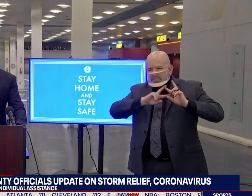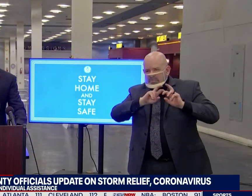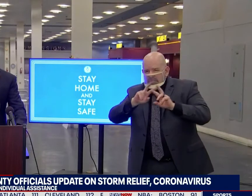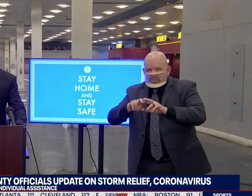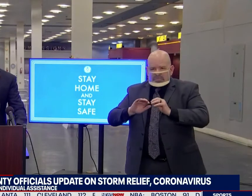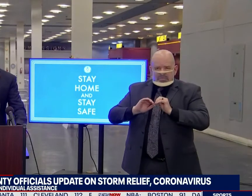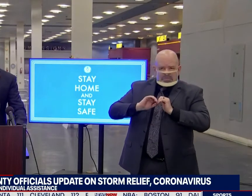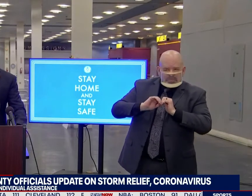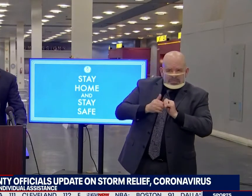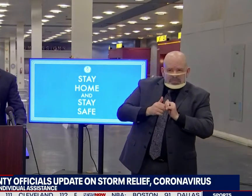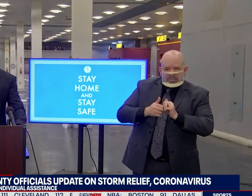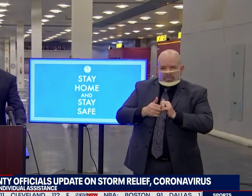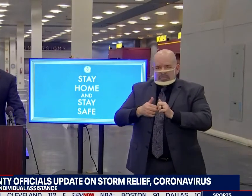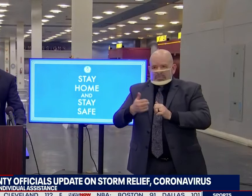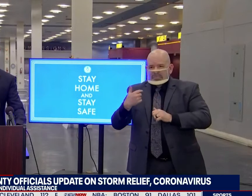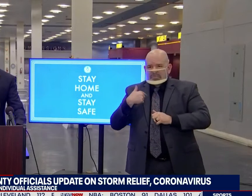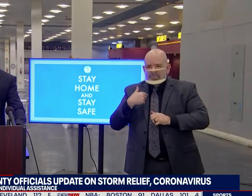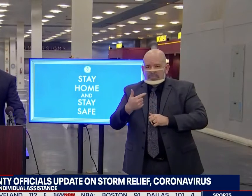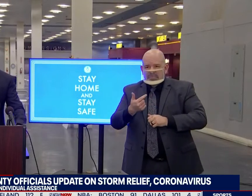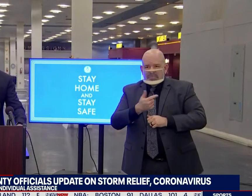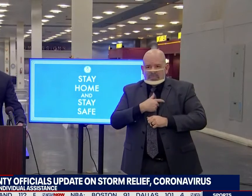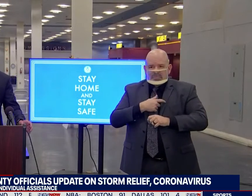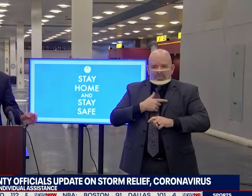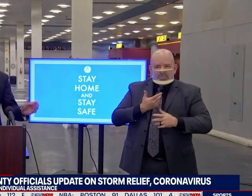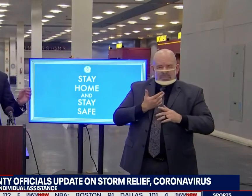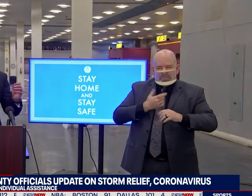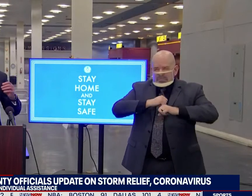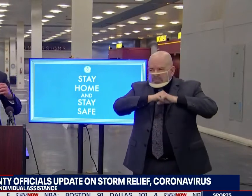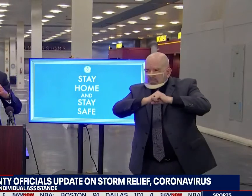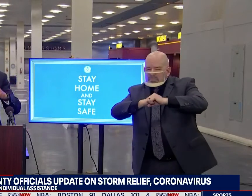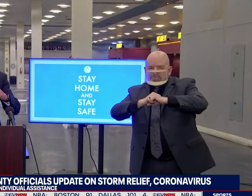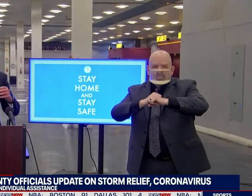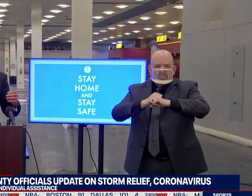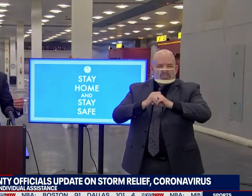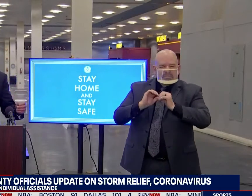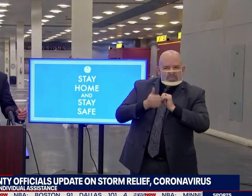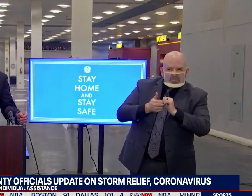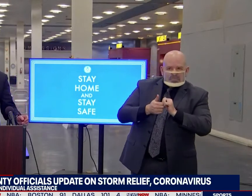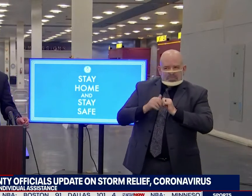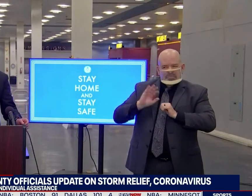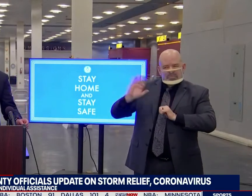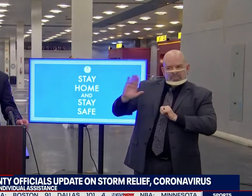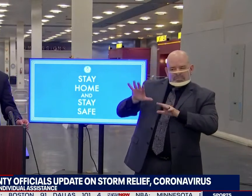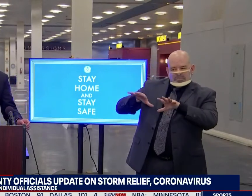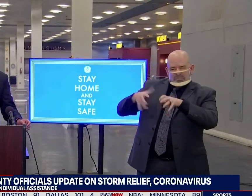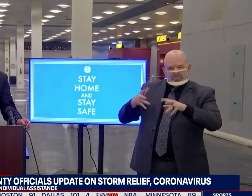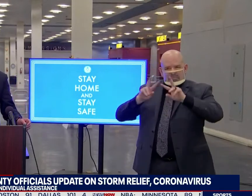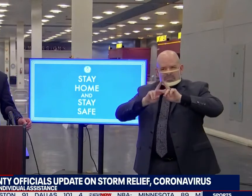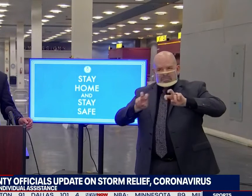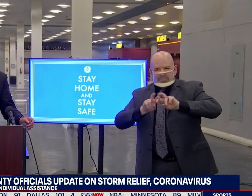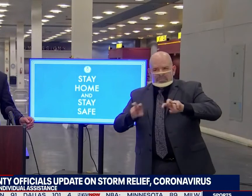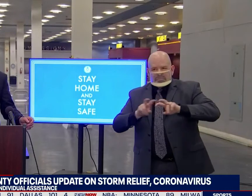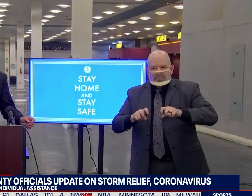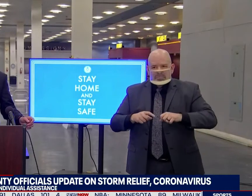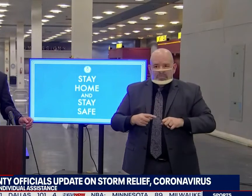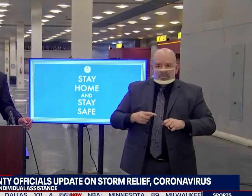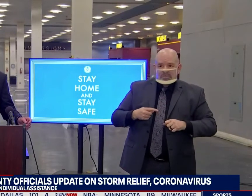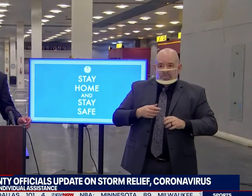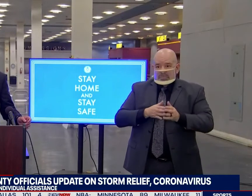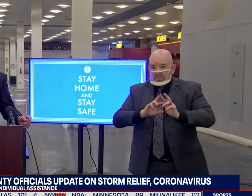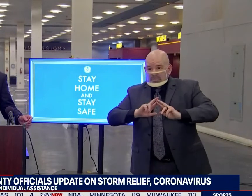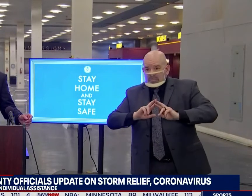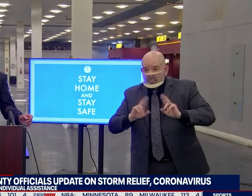and they'll lay that out for us and um again I want to caution you against over optimism here. Um these